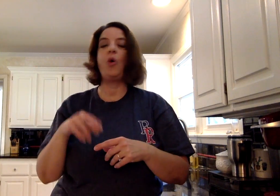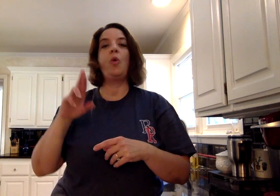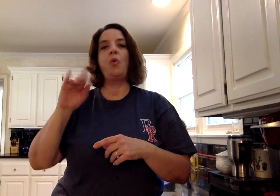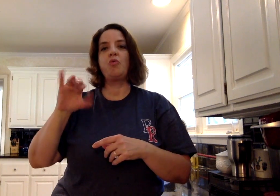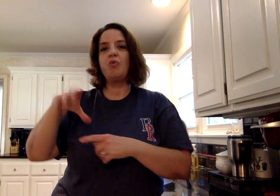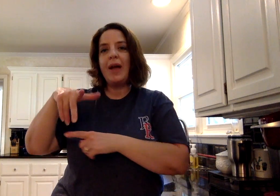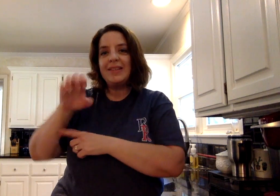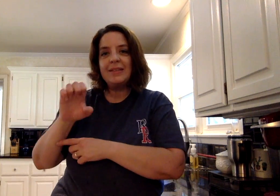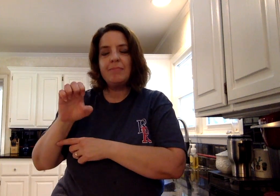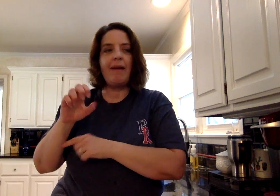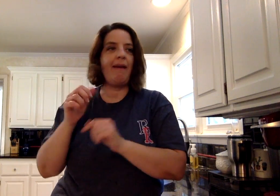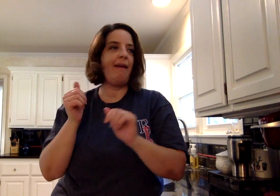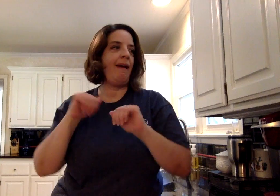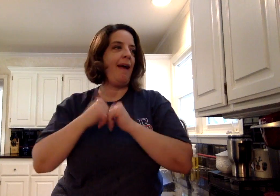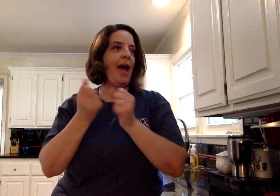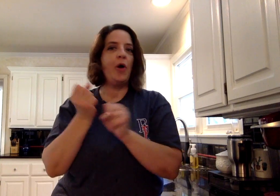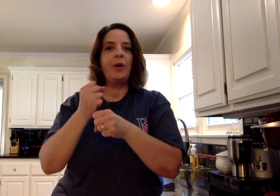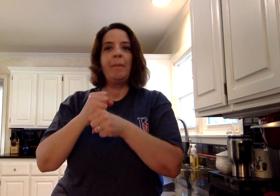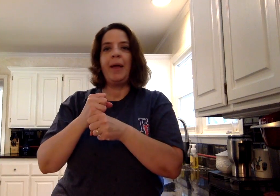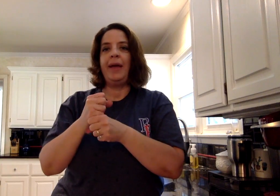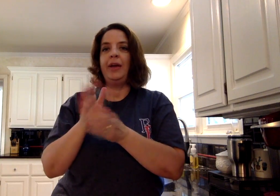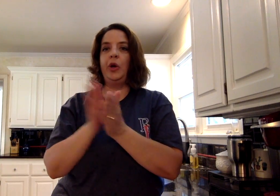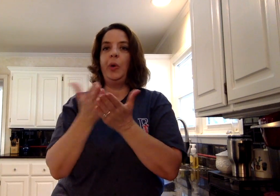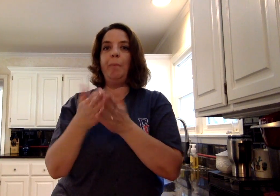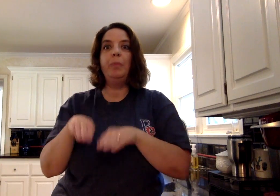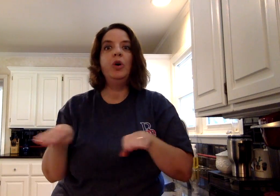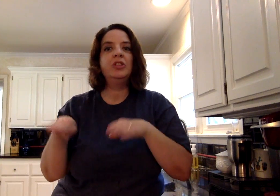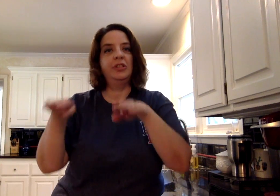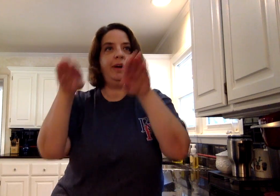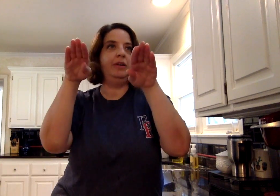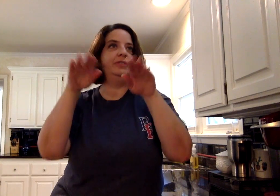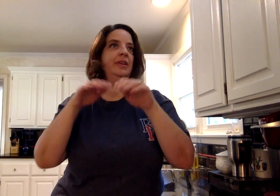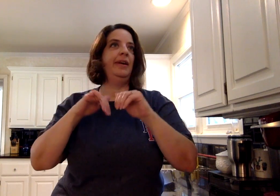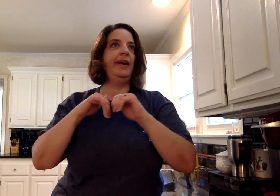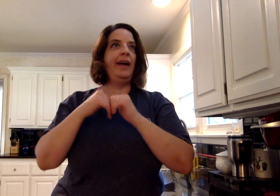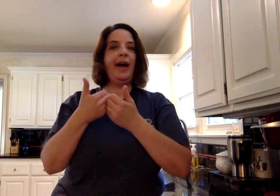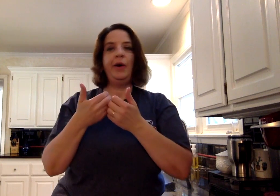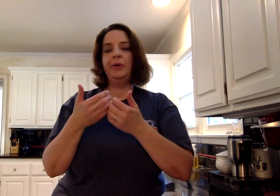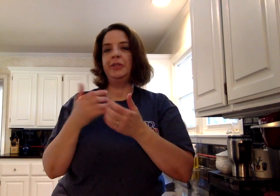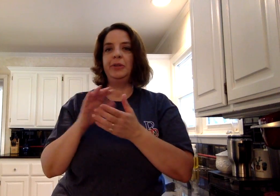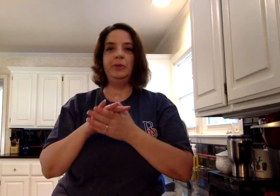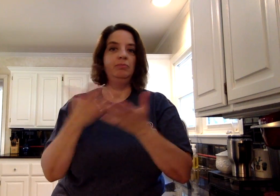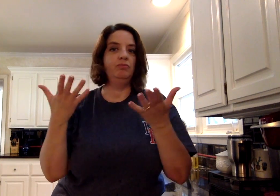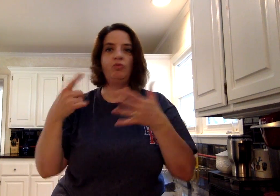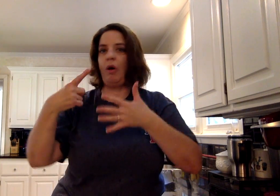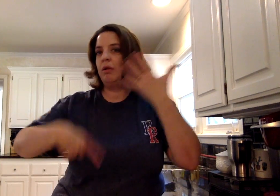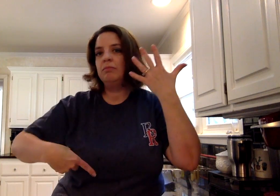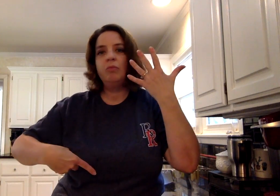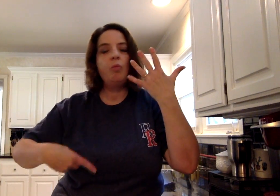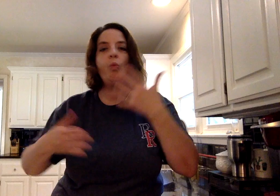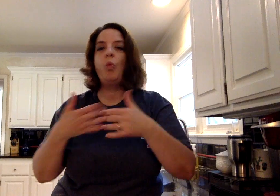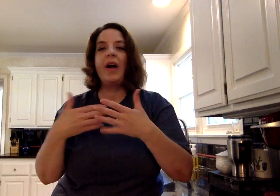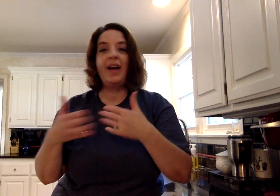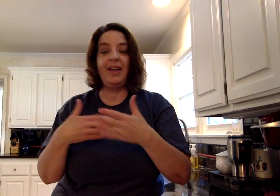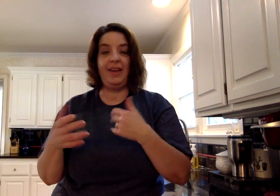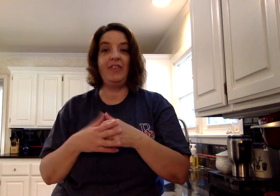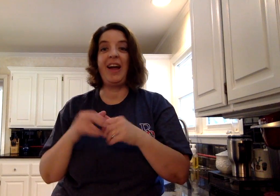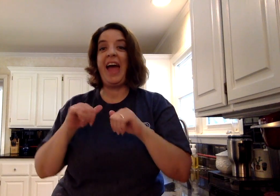exactly how you're going to sign it. You can use that with a recipe, how to make a bookshelf, all sorts of things. Whatever